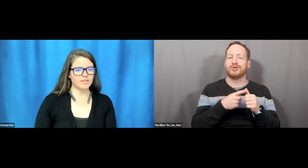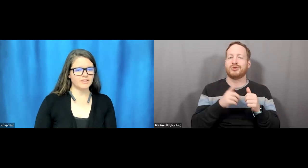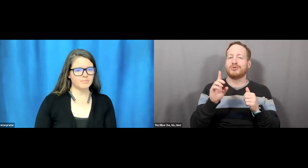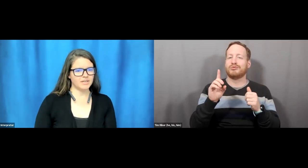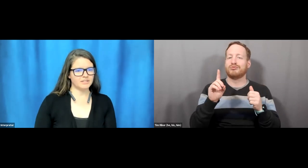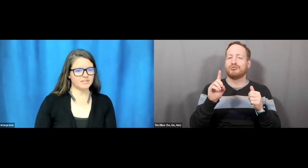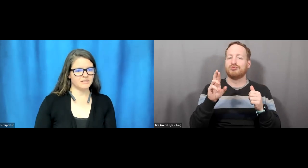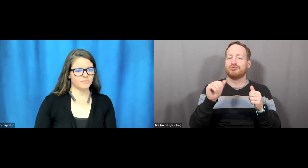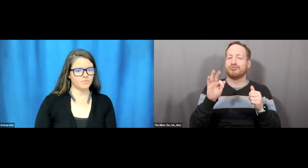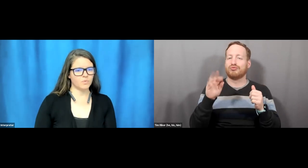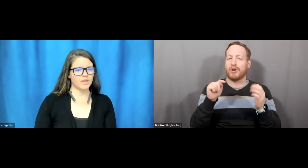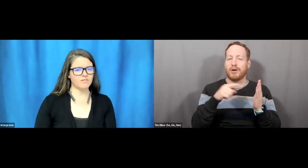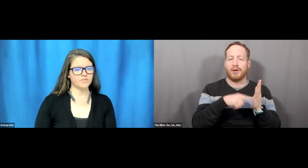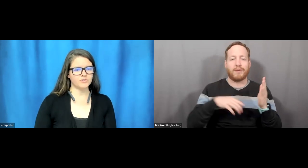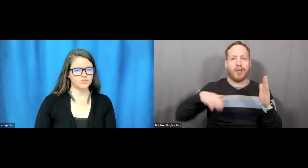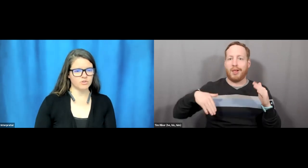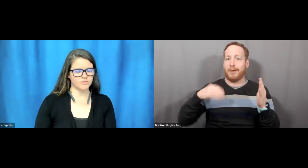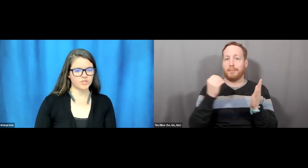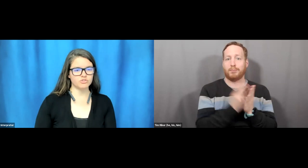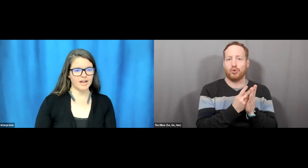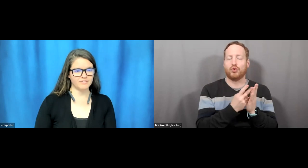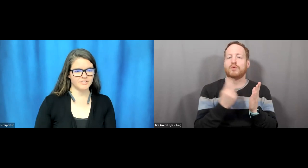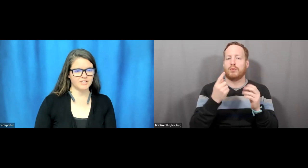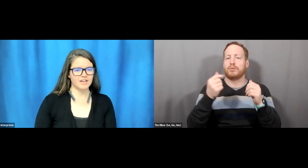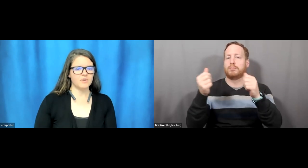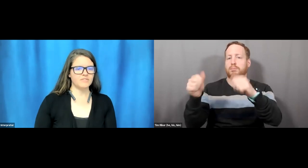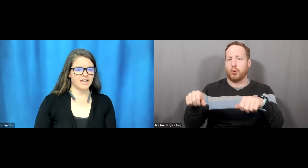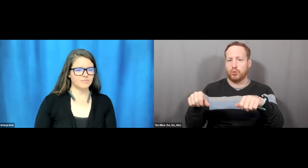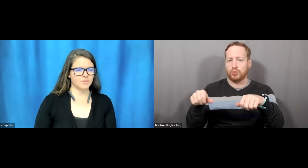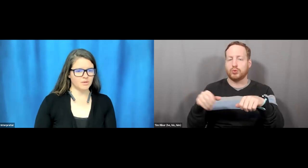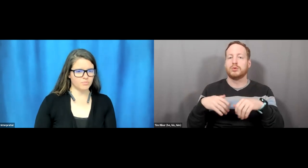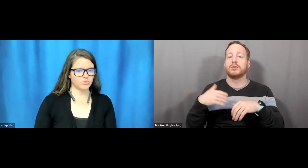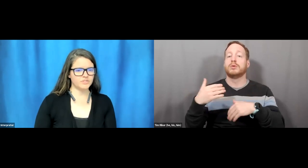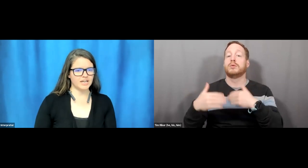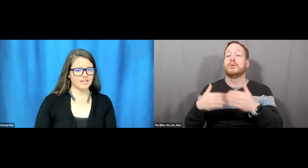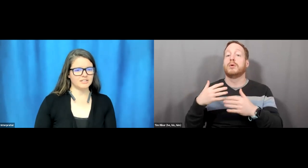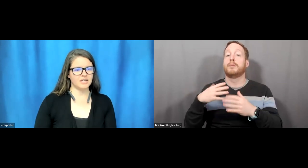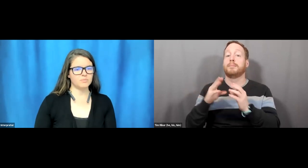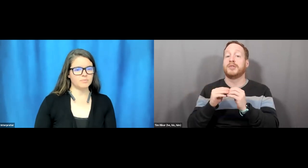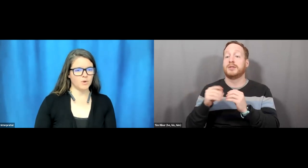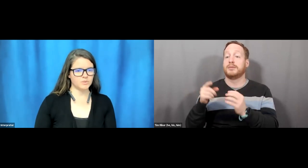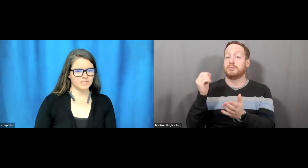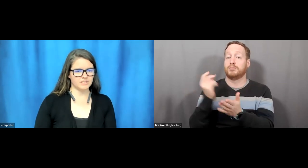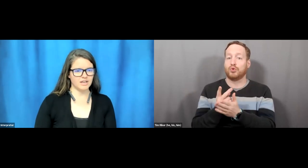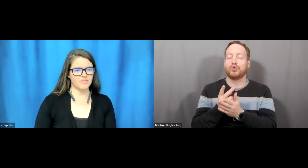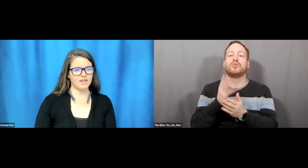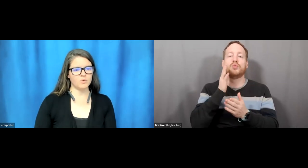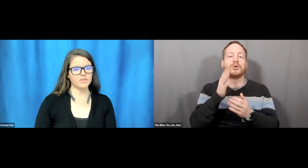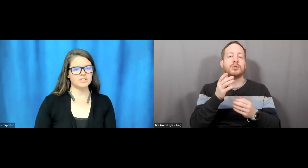monthly minutes, we have a first draft. If it hasn't been approved yet, it would be posted. And then once